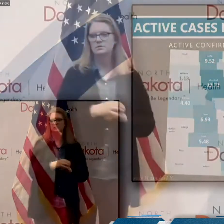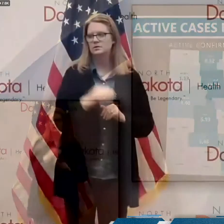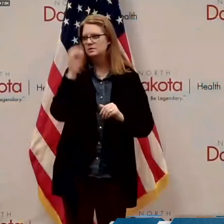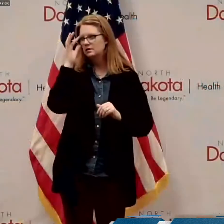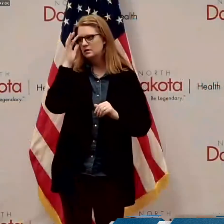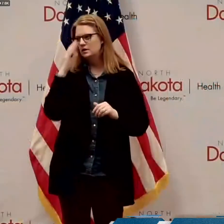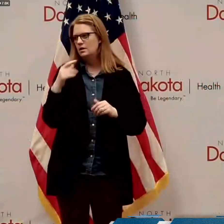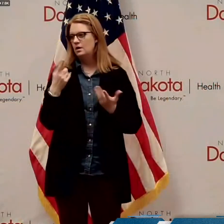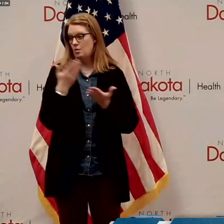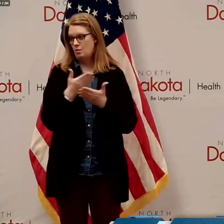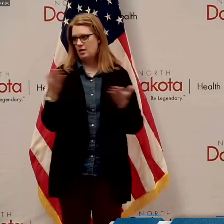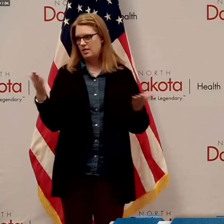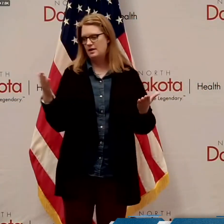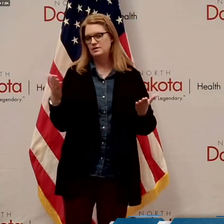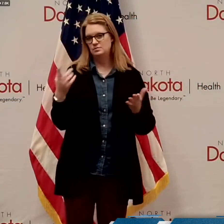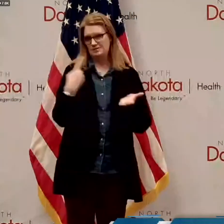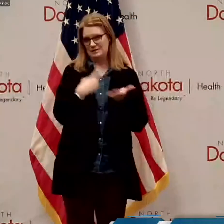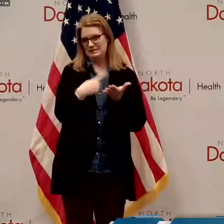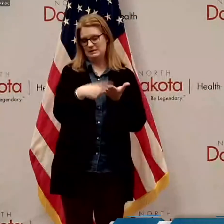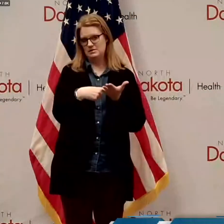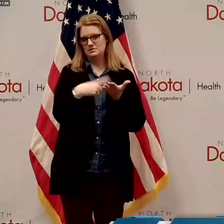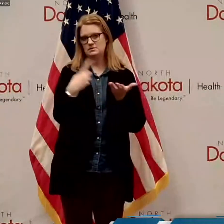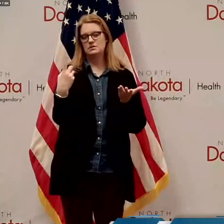One of the things that we talked about when we